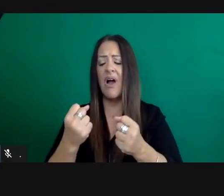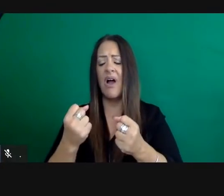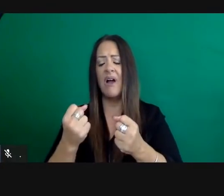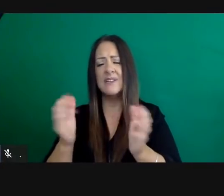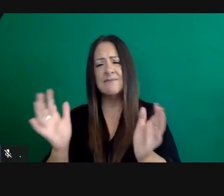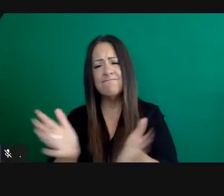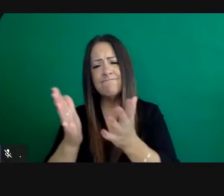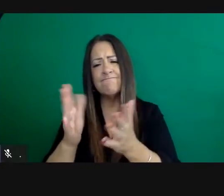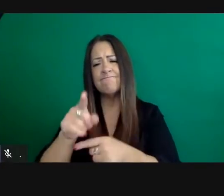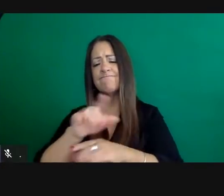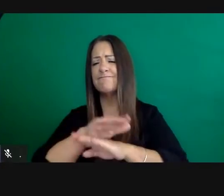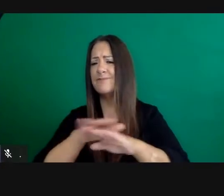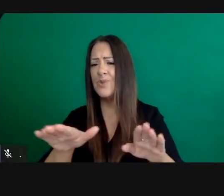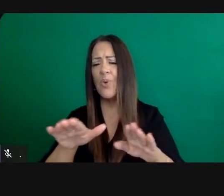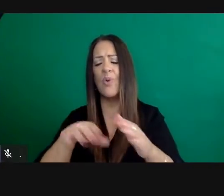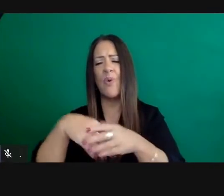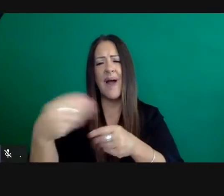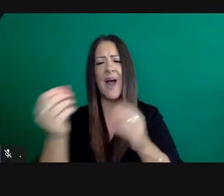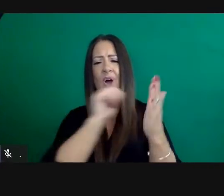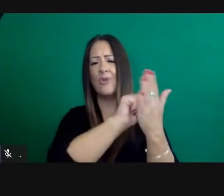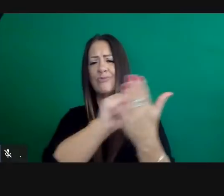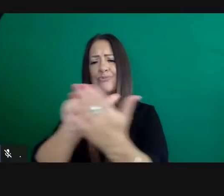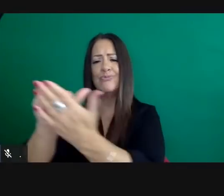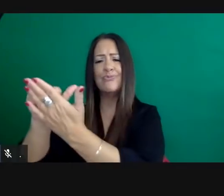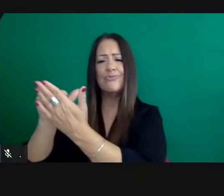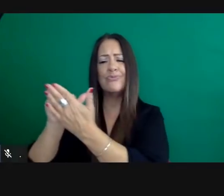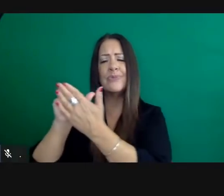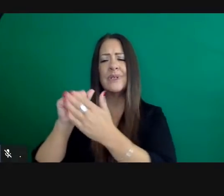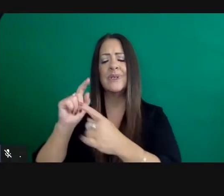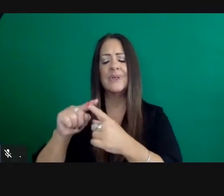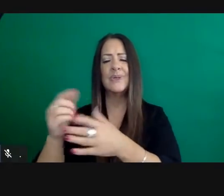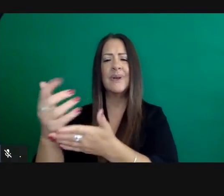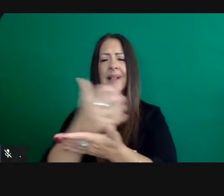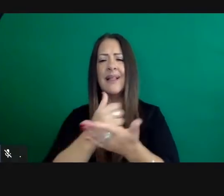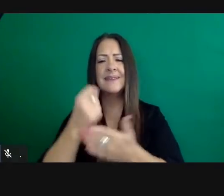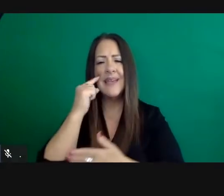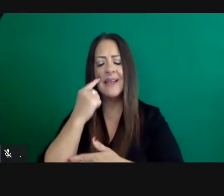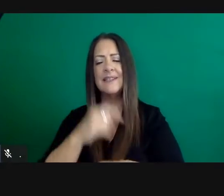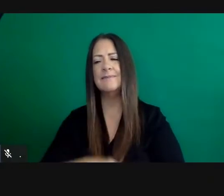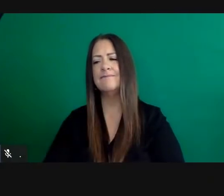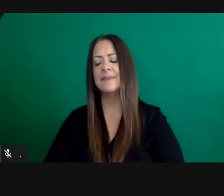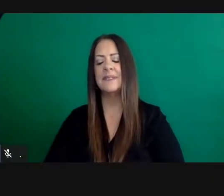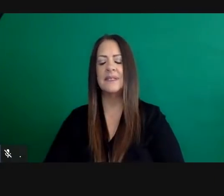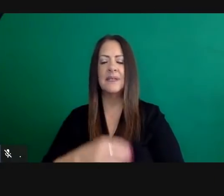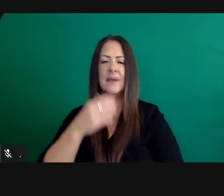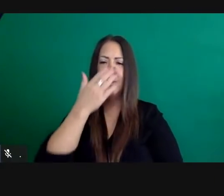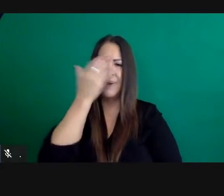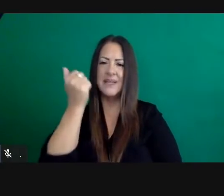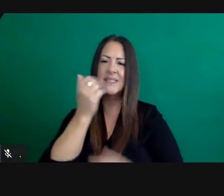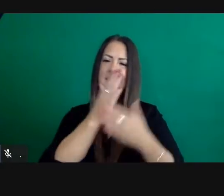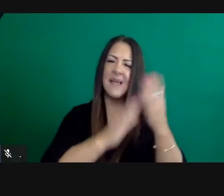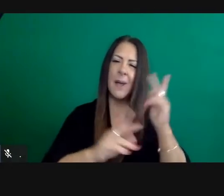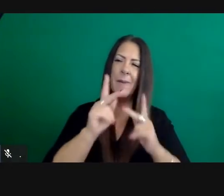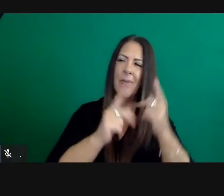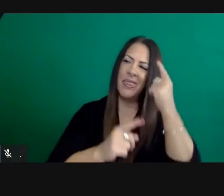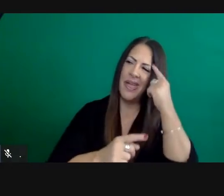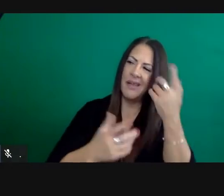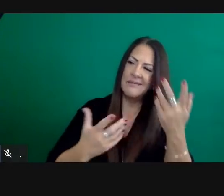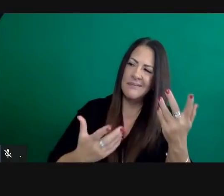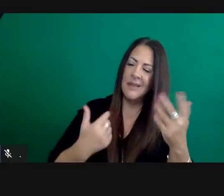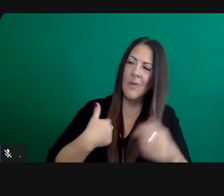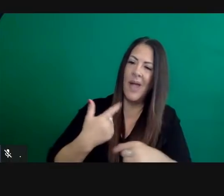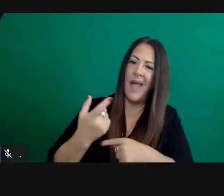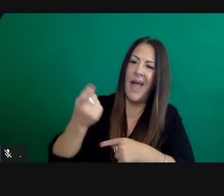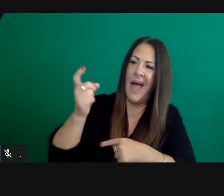is sort of the guidance and where we are. I think some people wonder, well, does that mean that it's